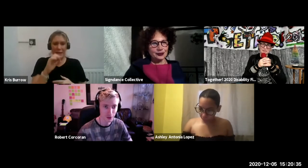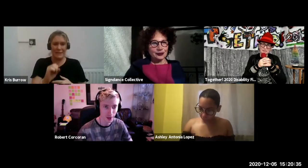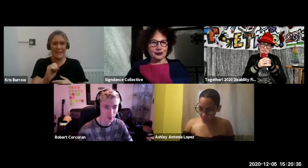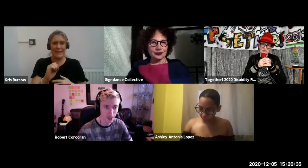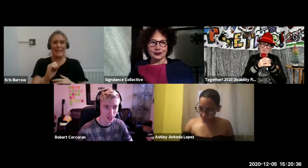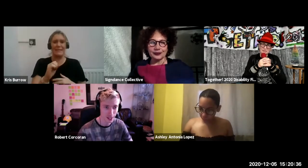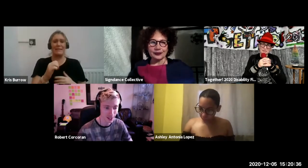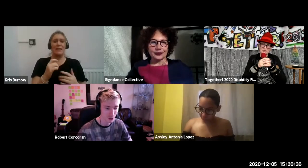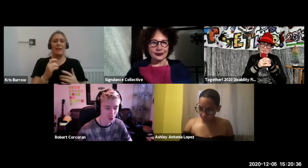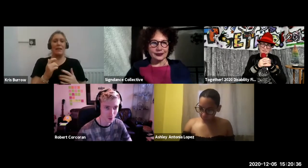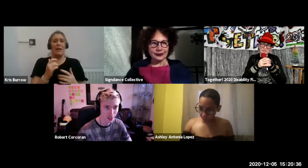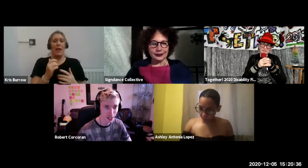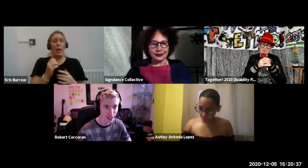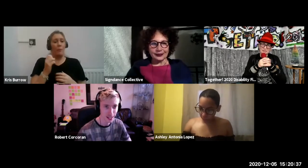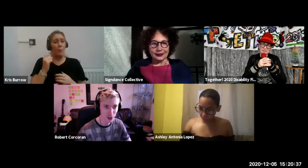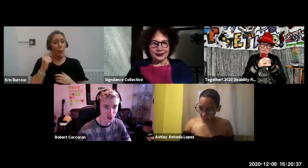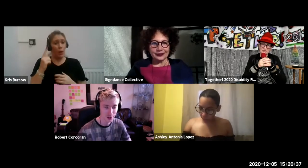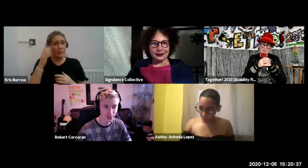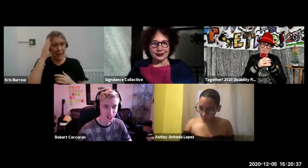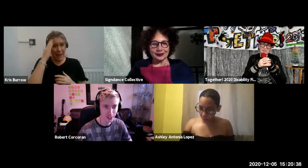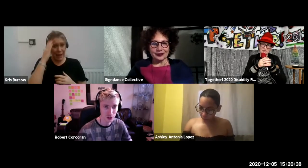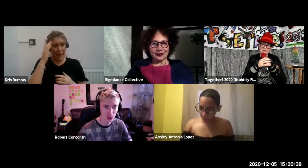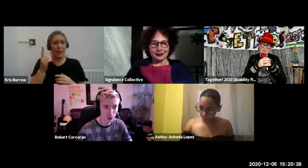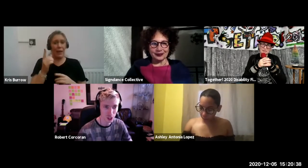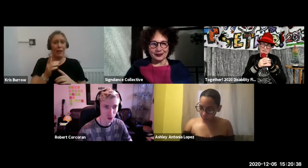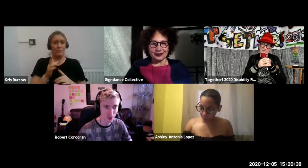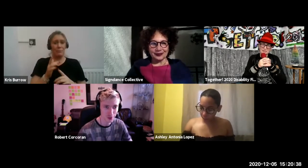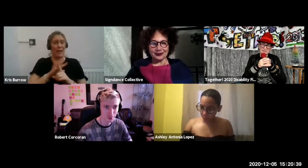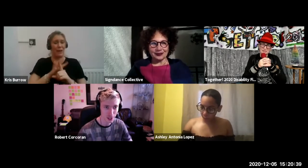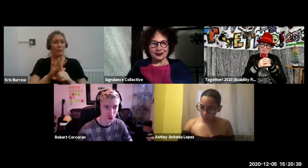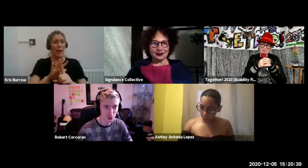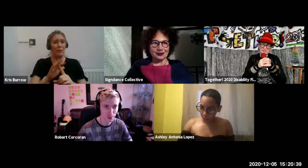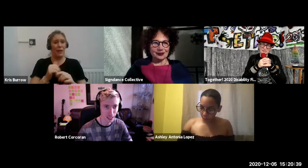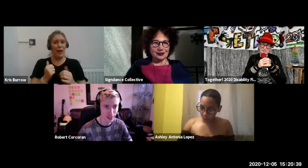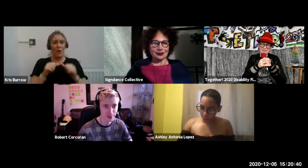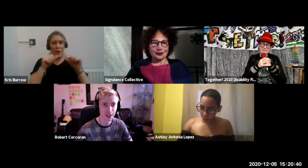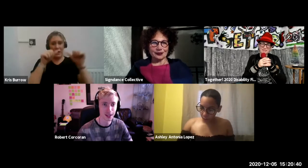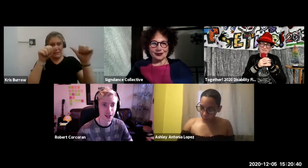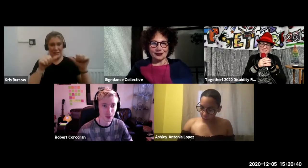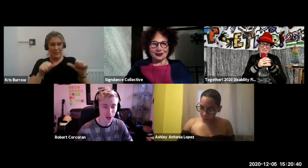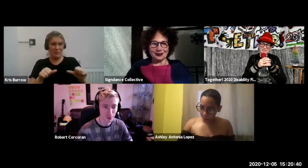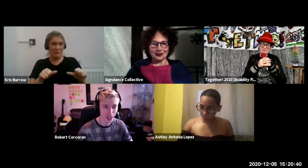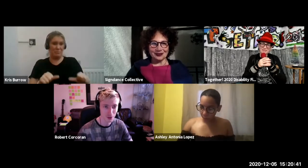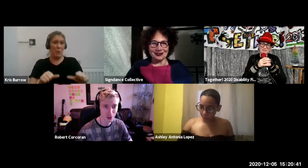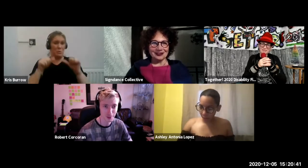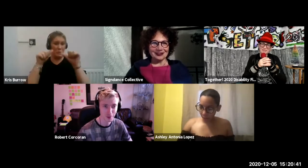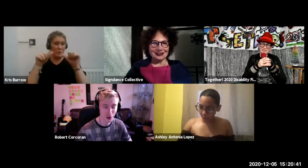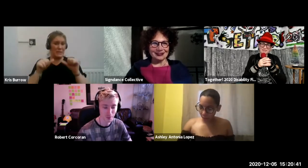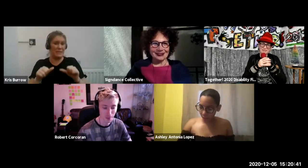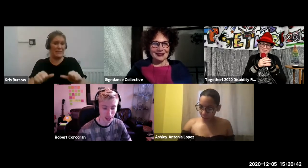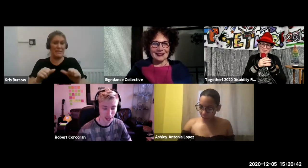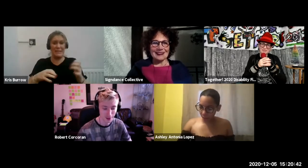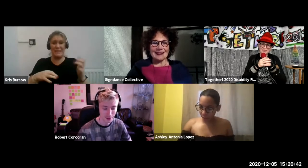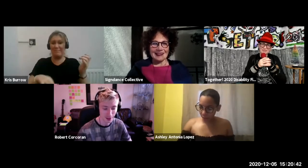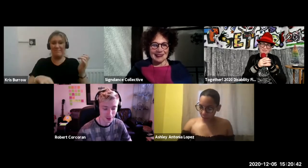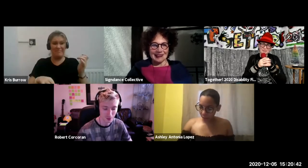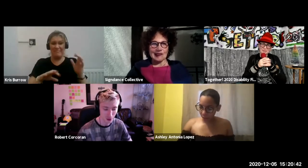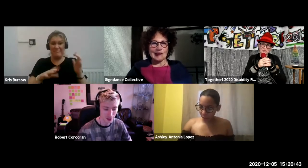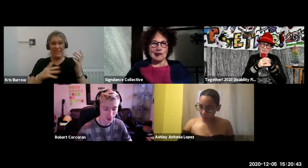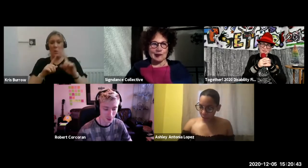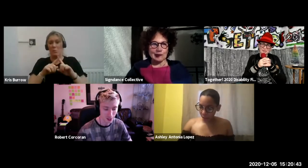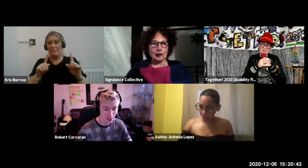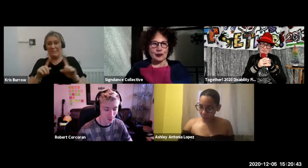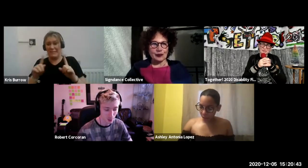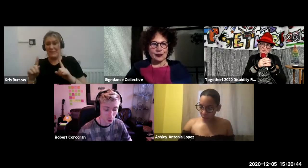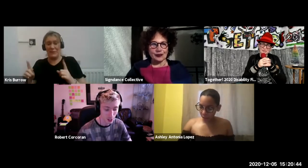things around me in a sort of interesting studio office bedroom place where I'm live streaming from. And yes, I'm very